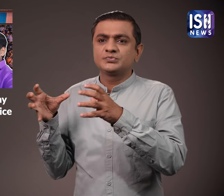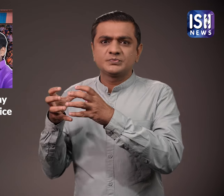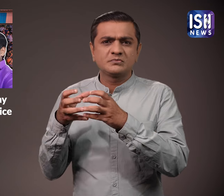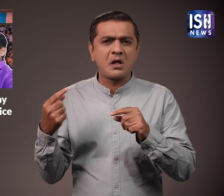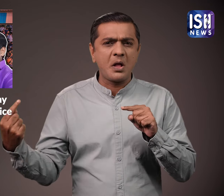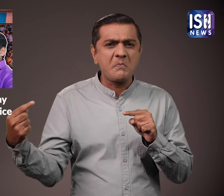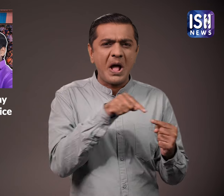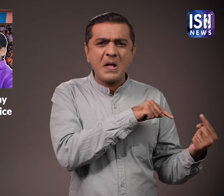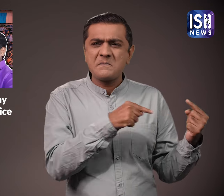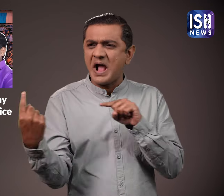escalating the issue.